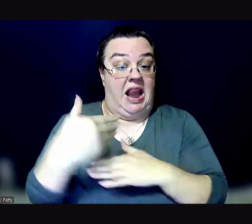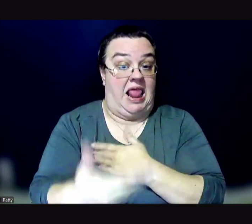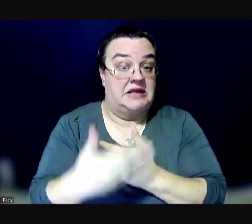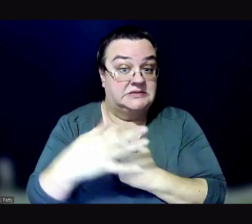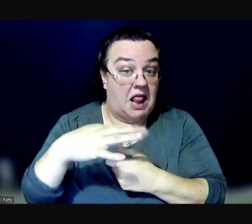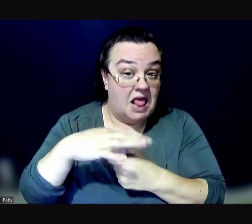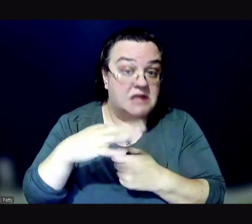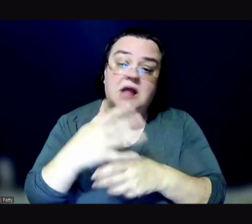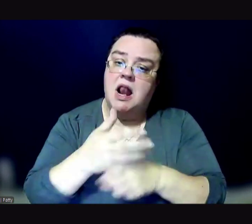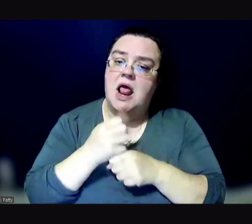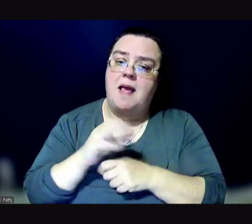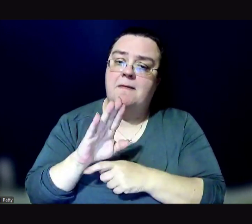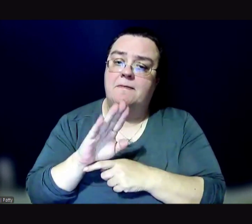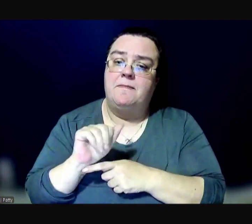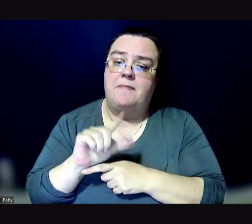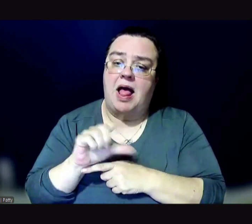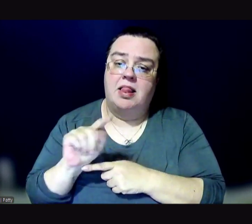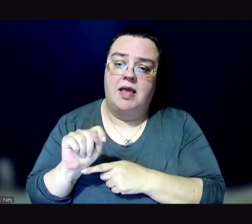and definitely plan that